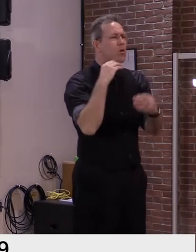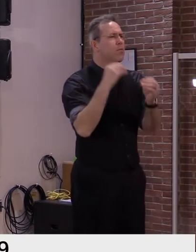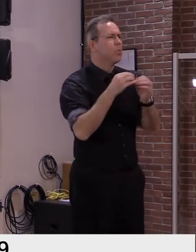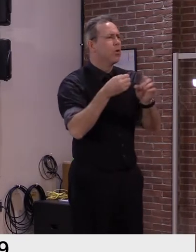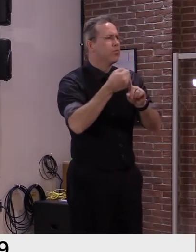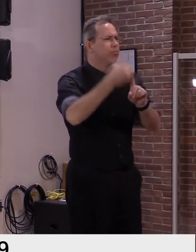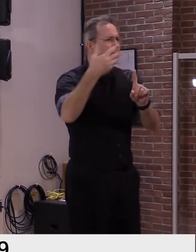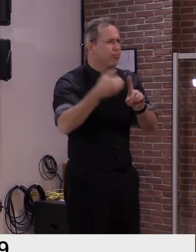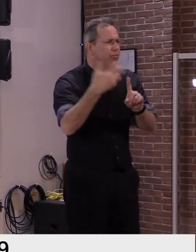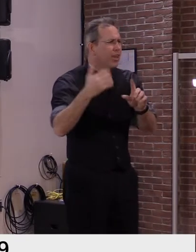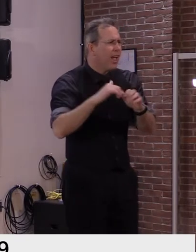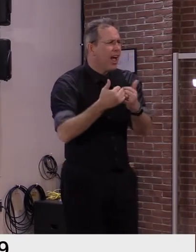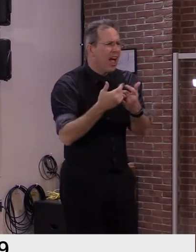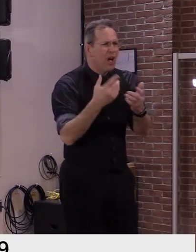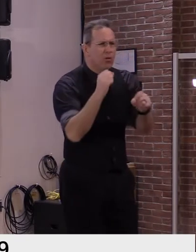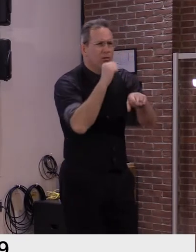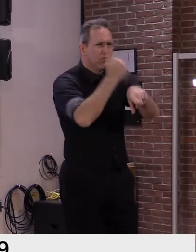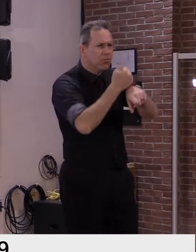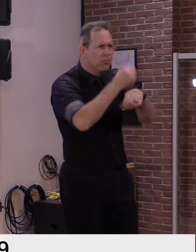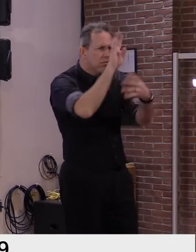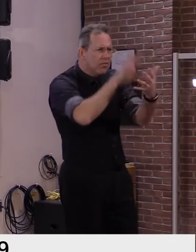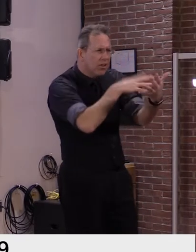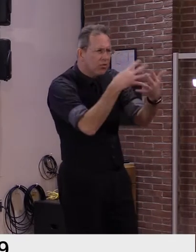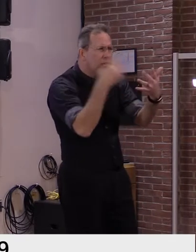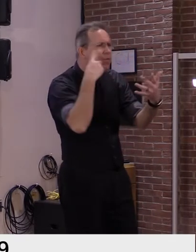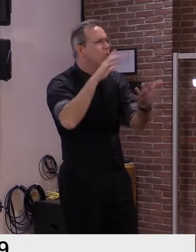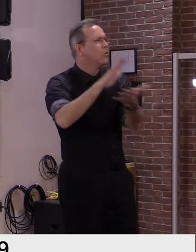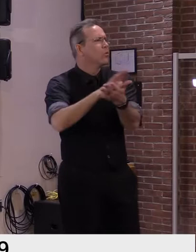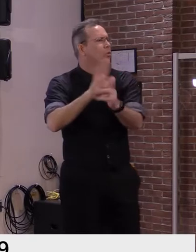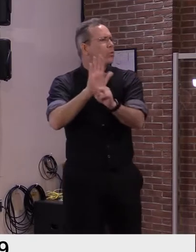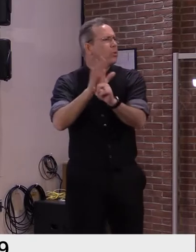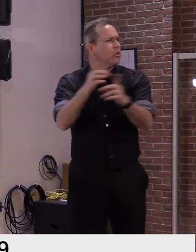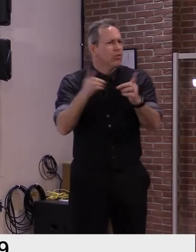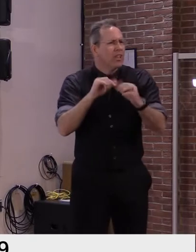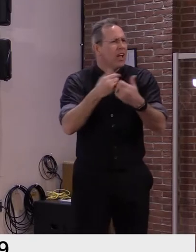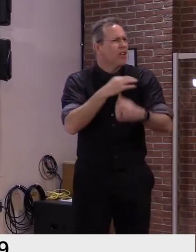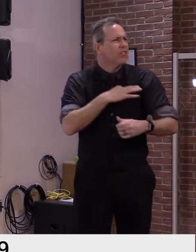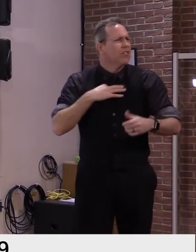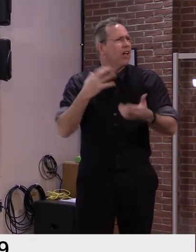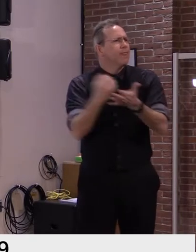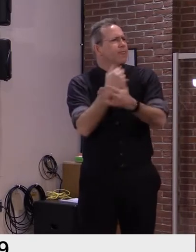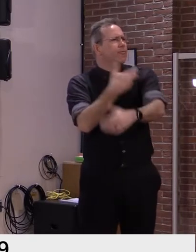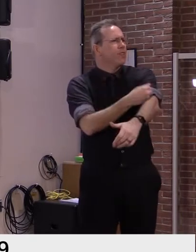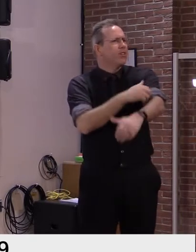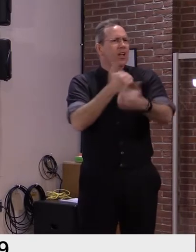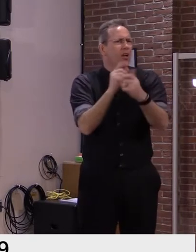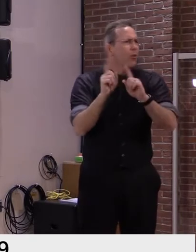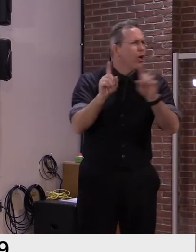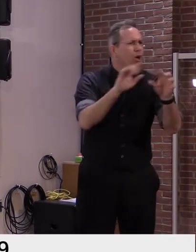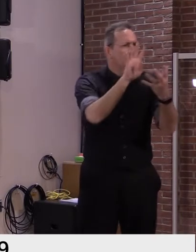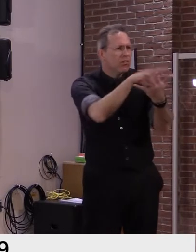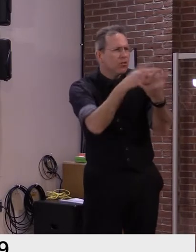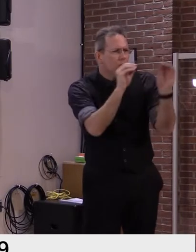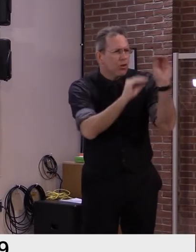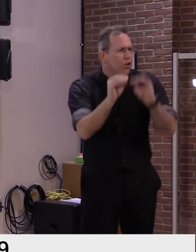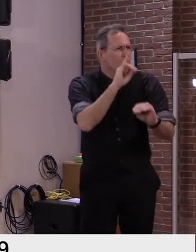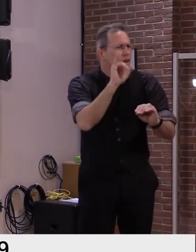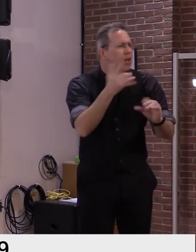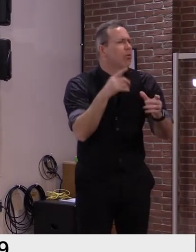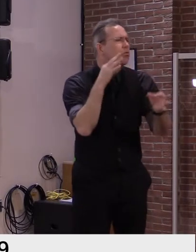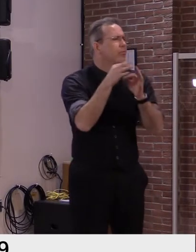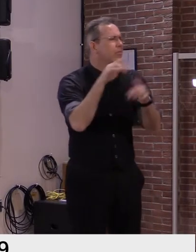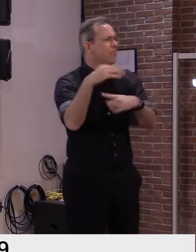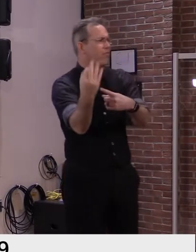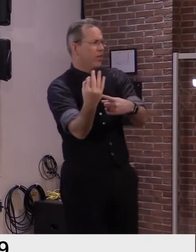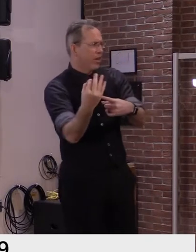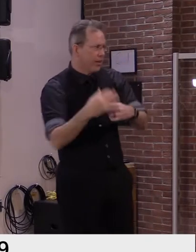school staff and childcare providers who wish to make an appointment at the schools, at the school-designated